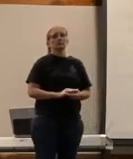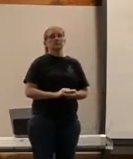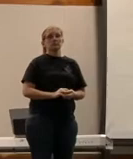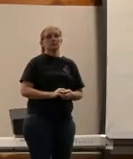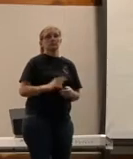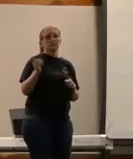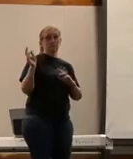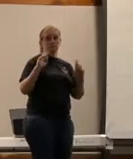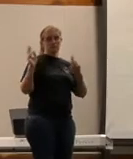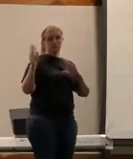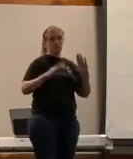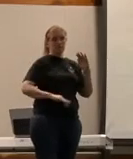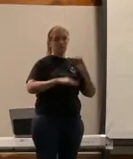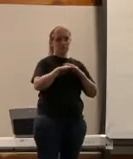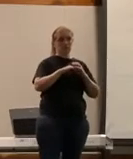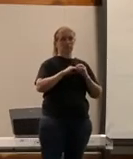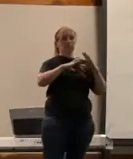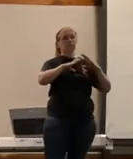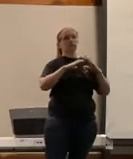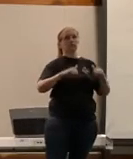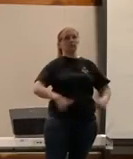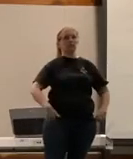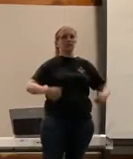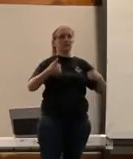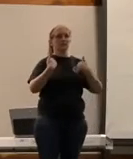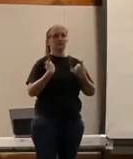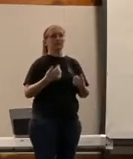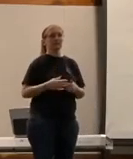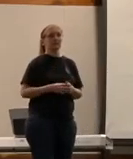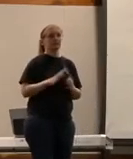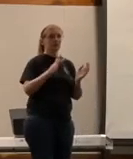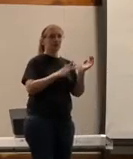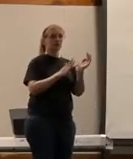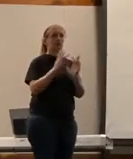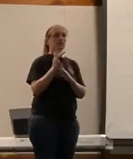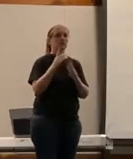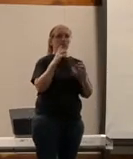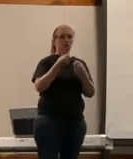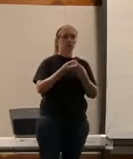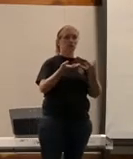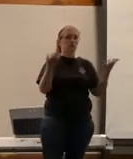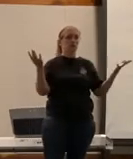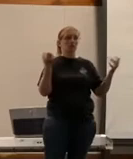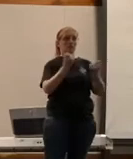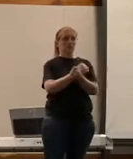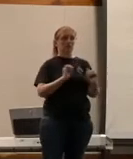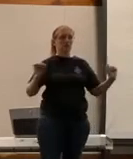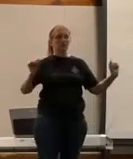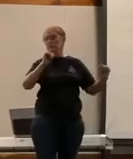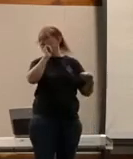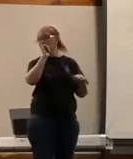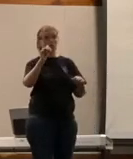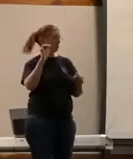You ready to have a full and abundant life? Amen. Because Jesus came to save you, not to condemn you.